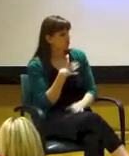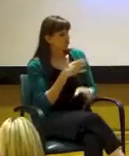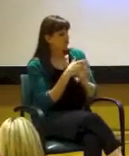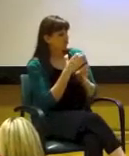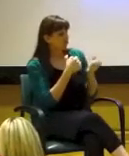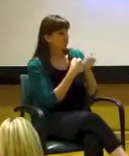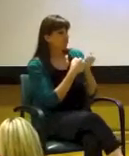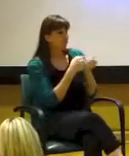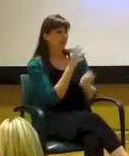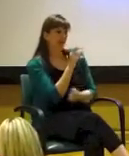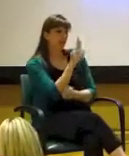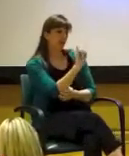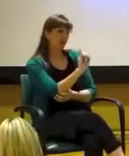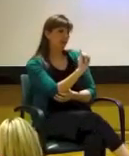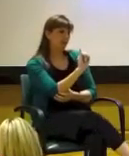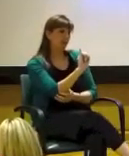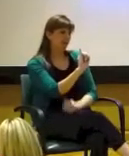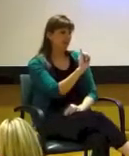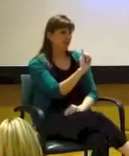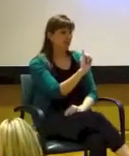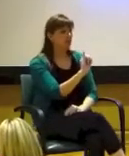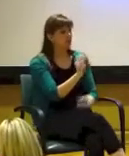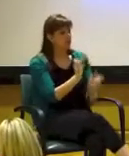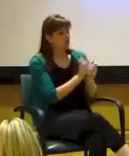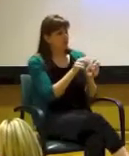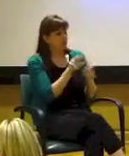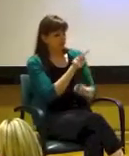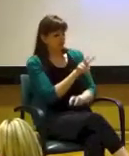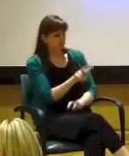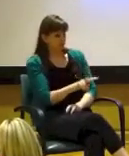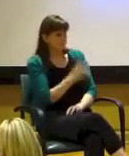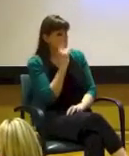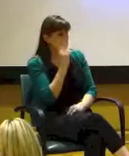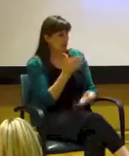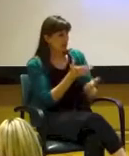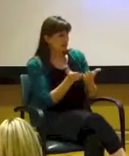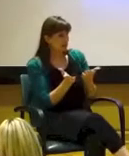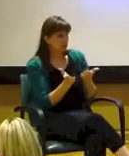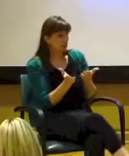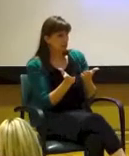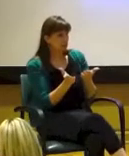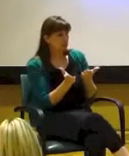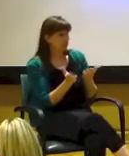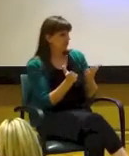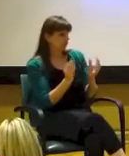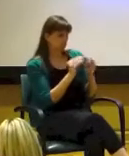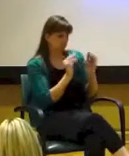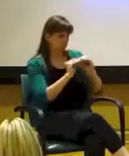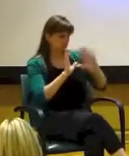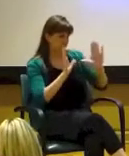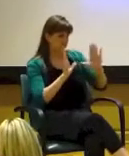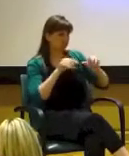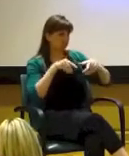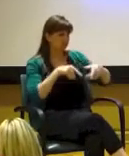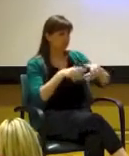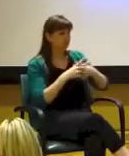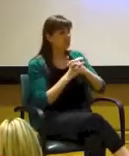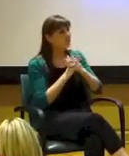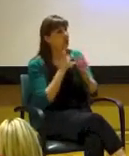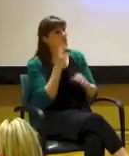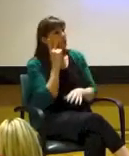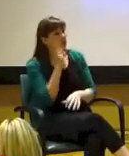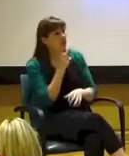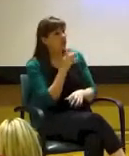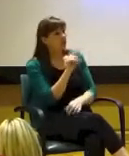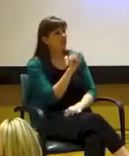the MRI. And with it we can see things so much more clearly. We see